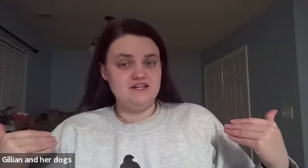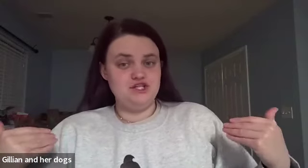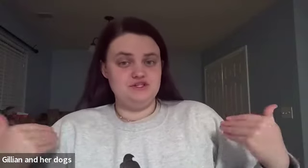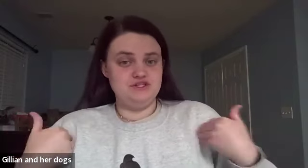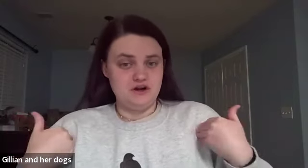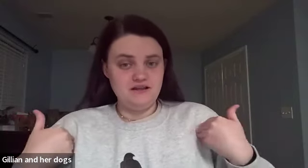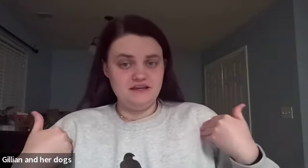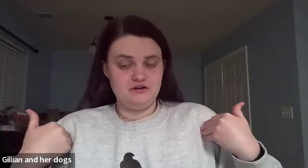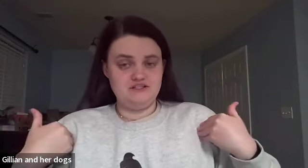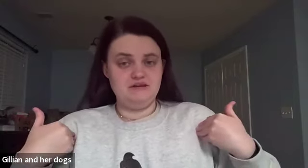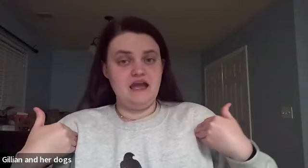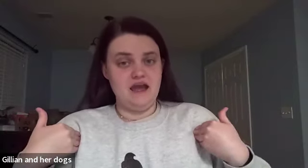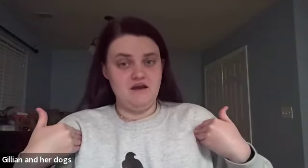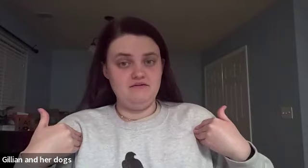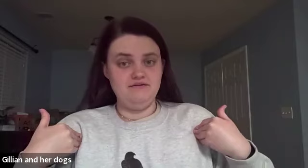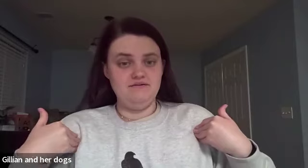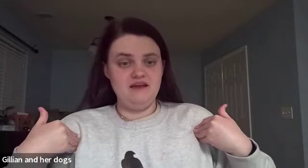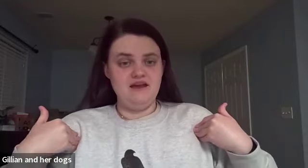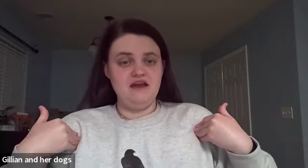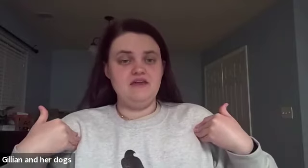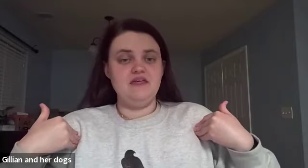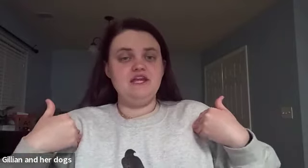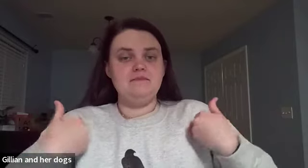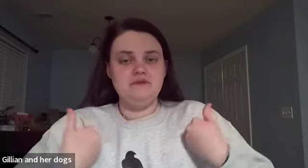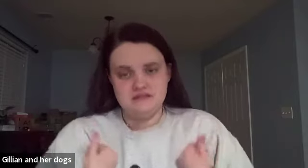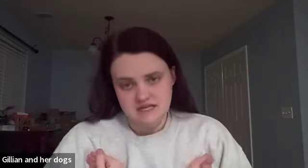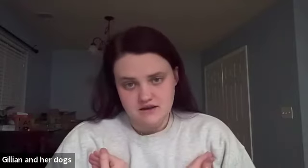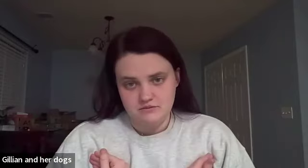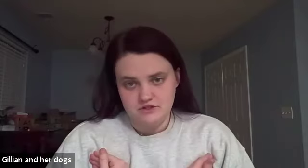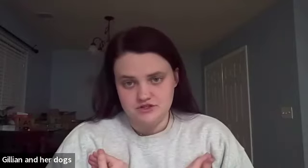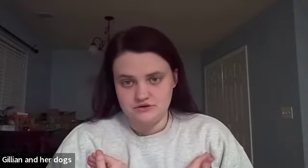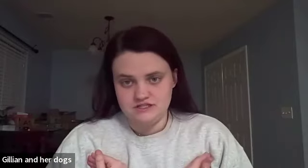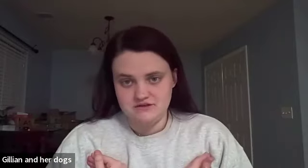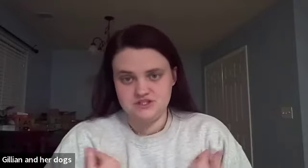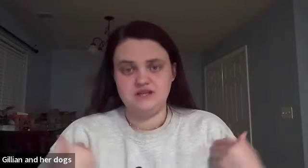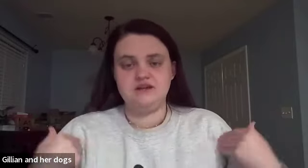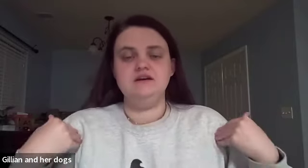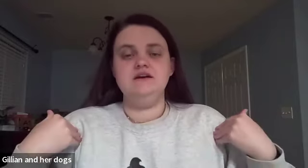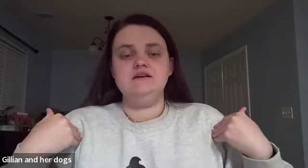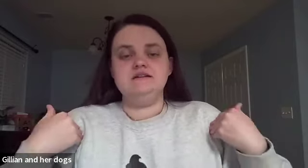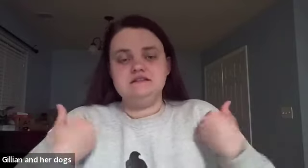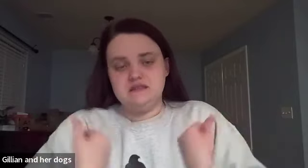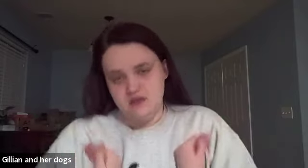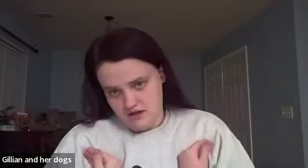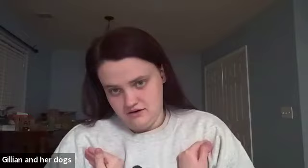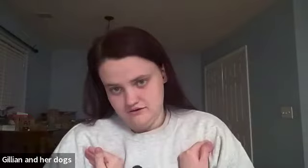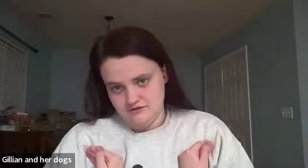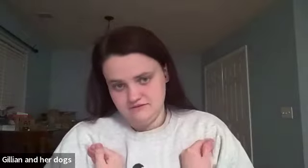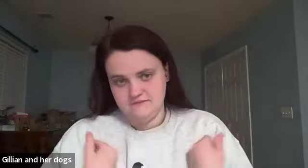is you start like you're doing have, and then you bend down with your shoulder slouch. Tired.